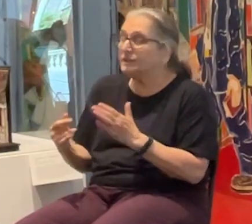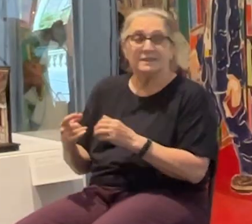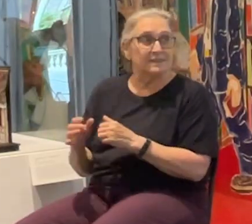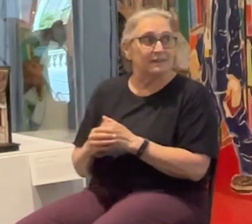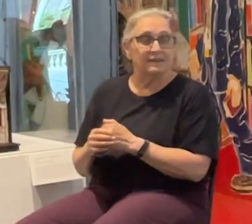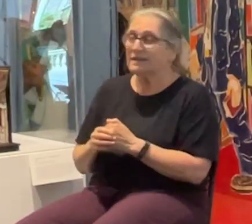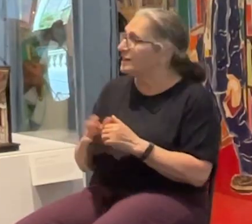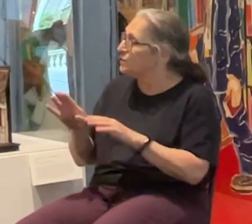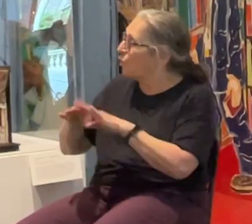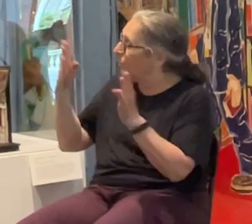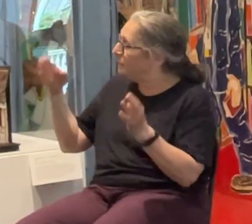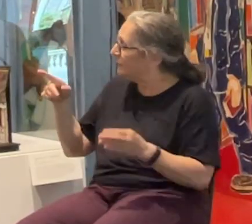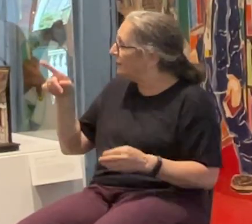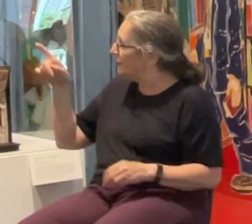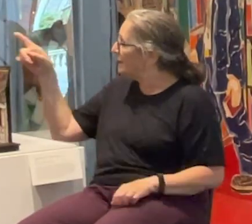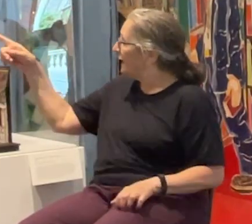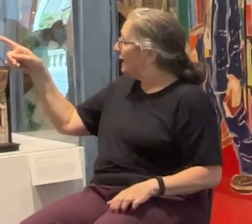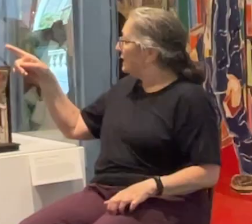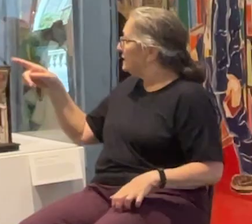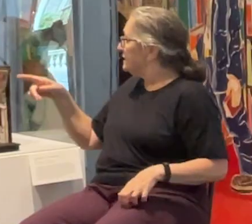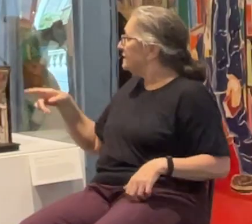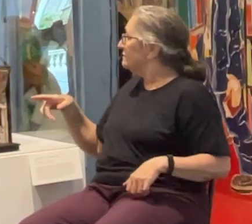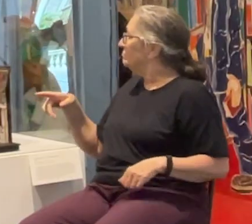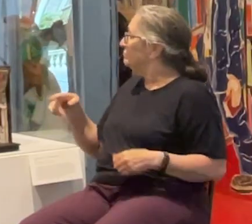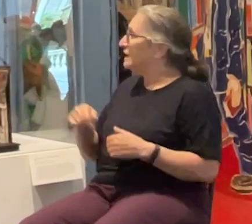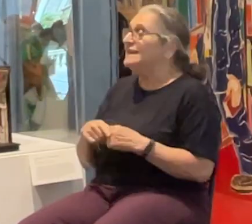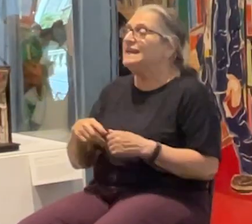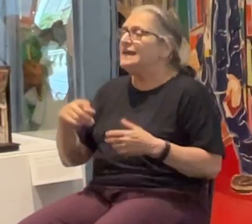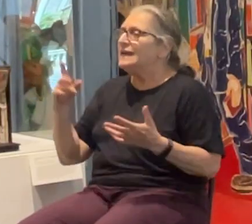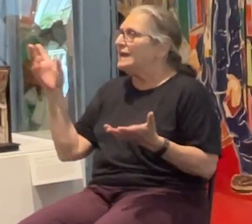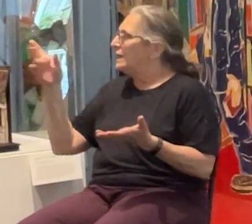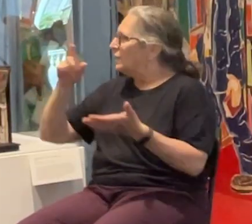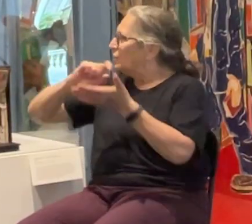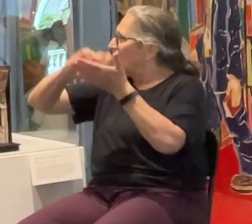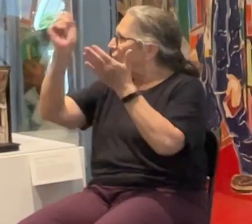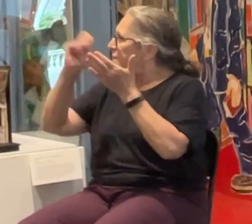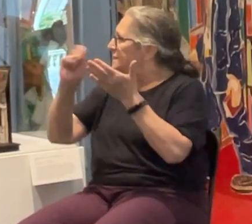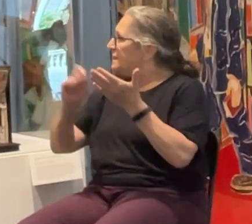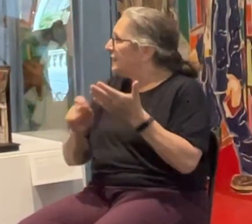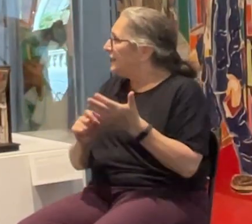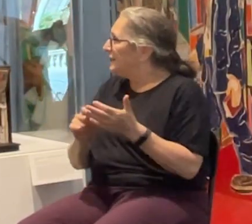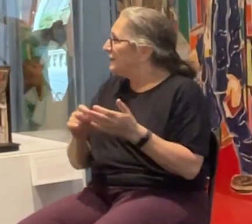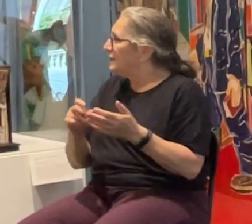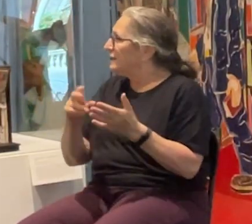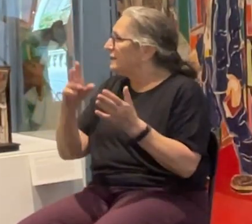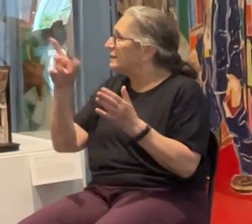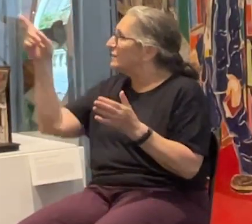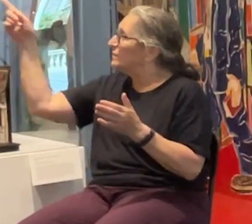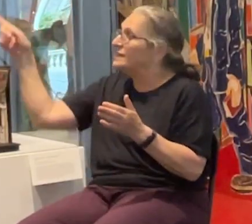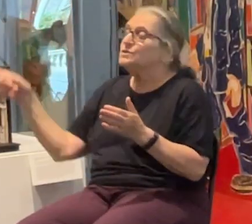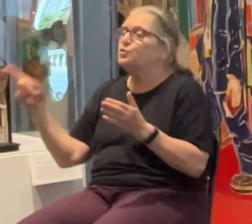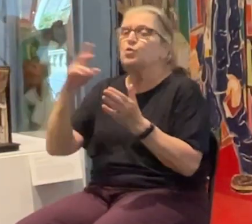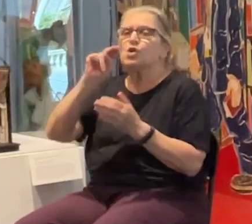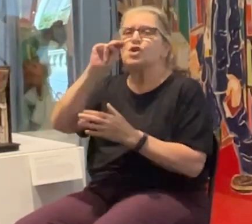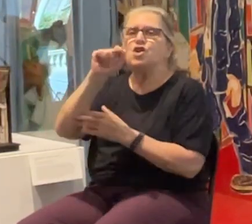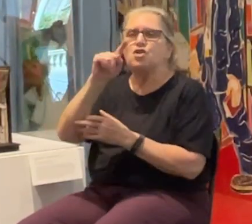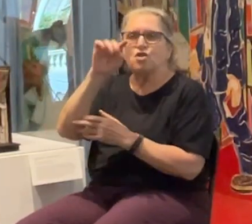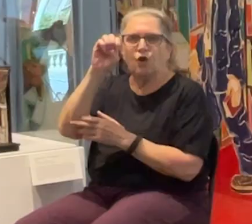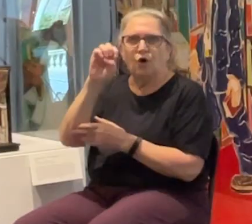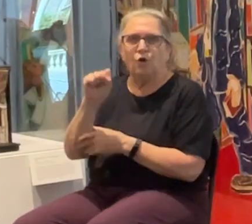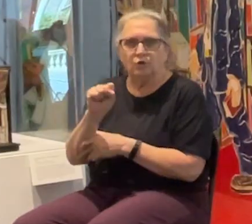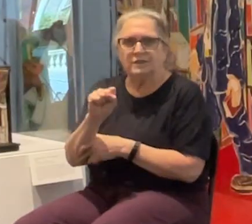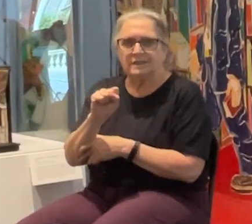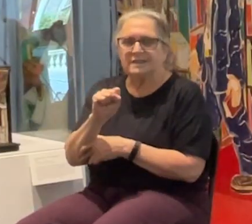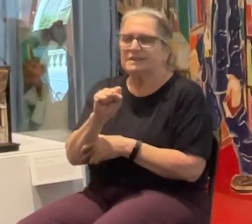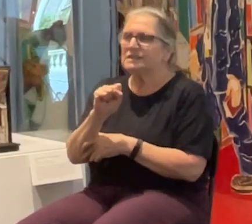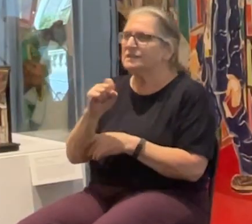open over there in the case, is that he was taking notes on the actual book titles of the table, which stood